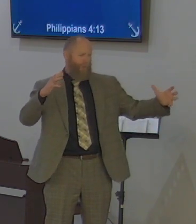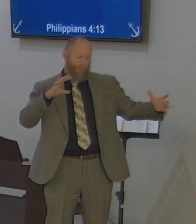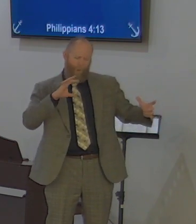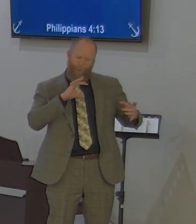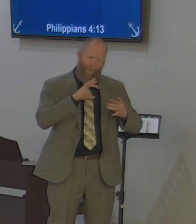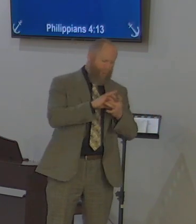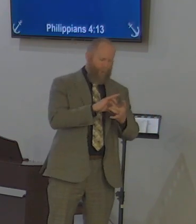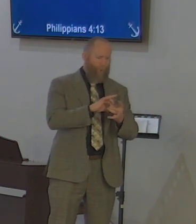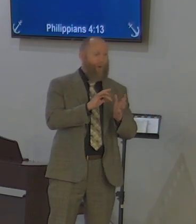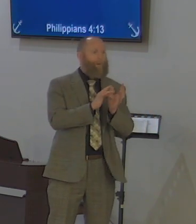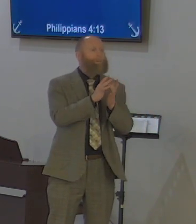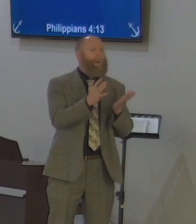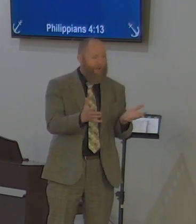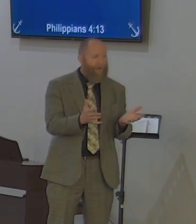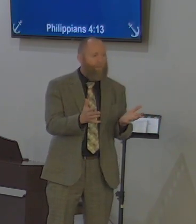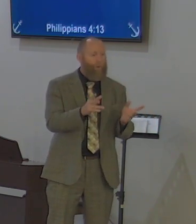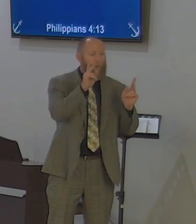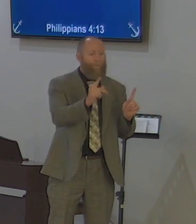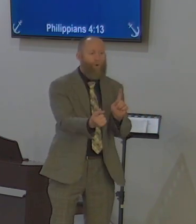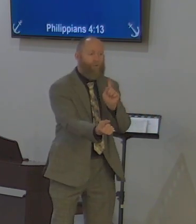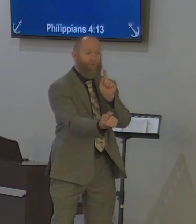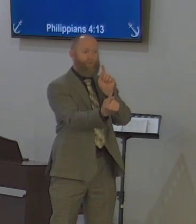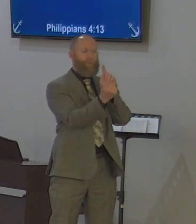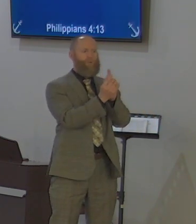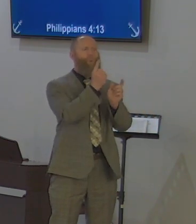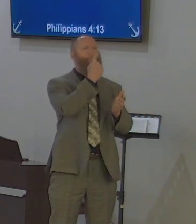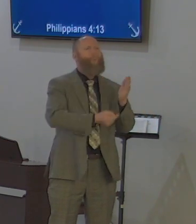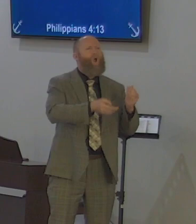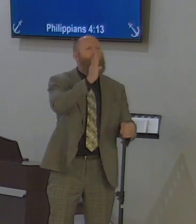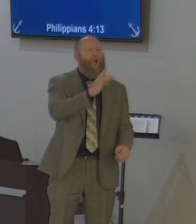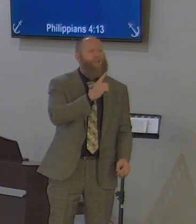say, "What does God say?" He goes,